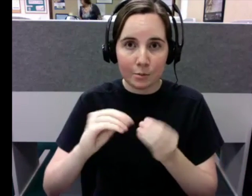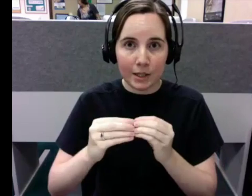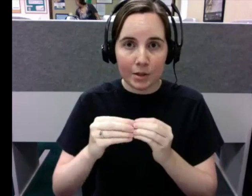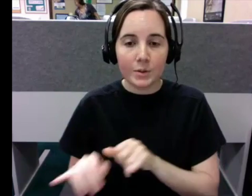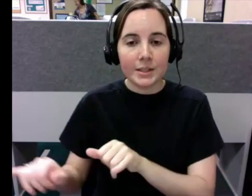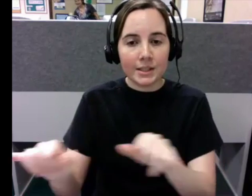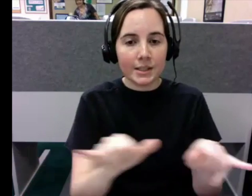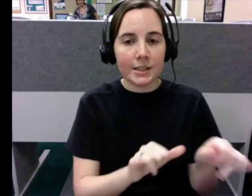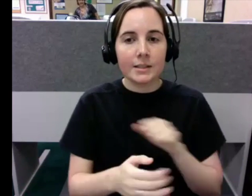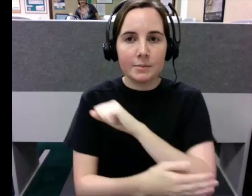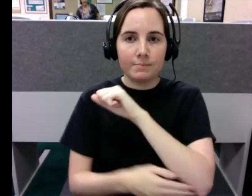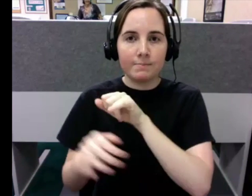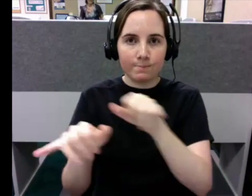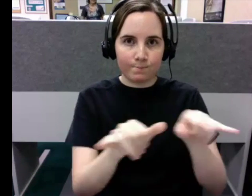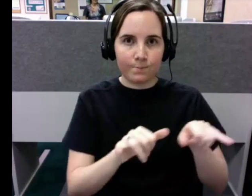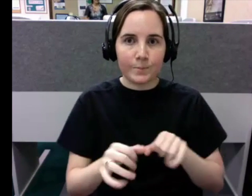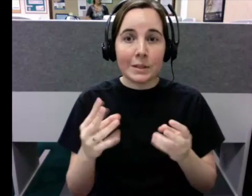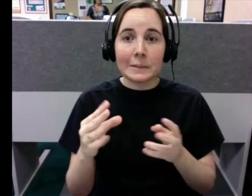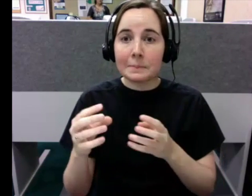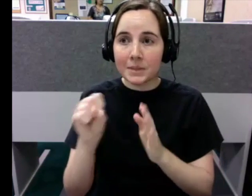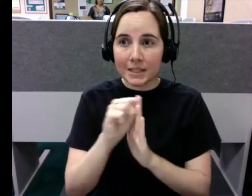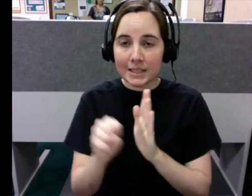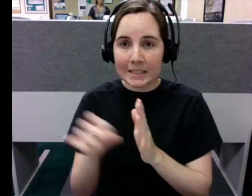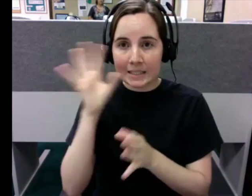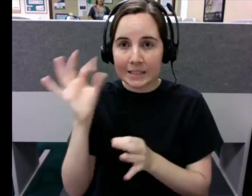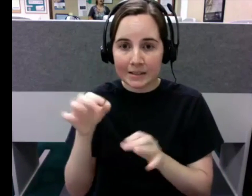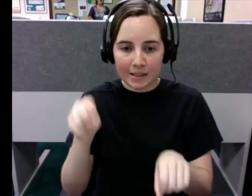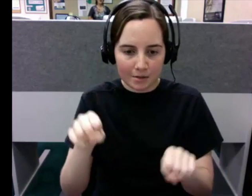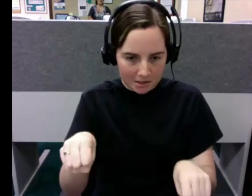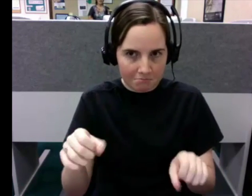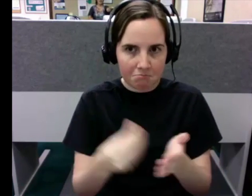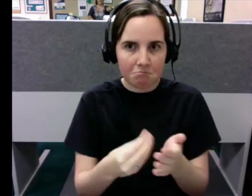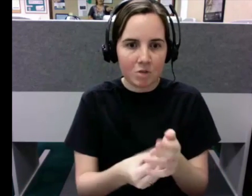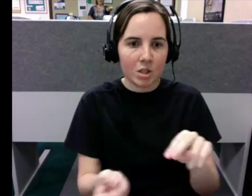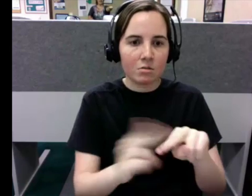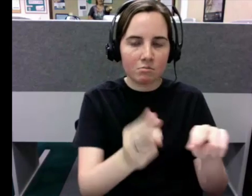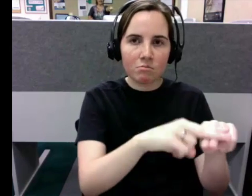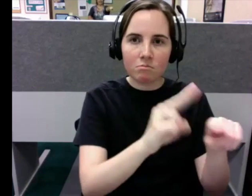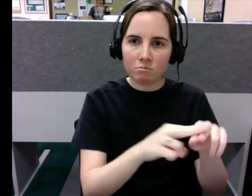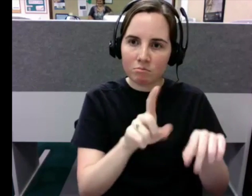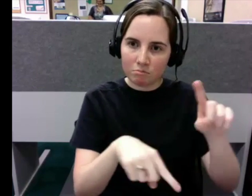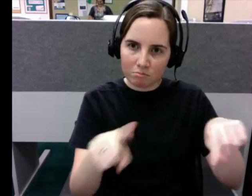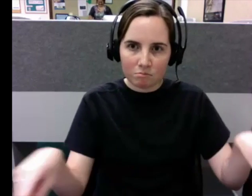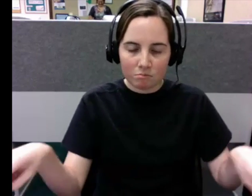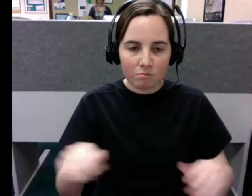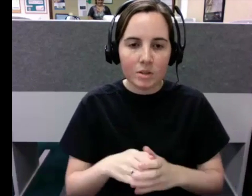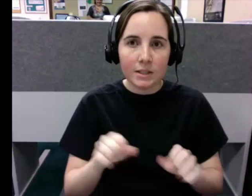Many states, however, add money to the basic benefit. You can call us to find out the amounts for your